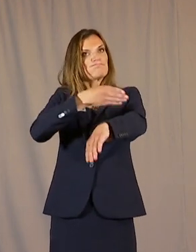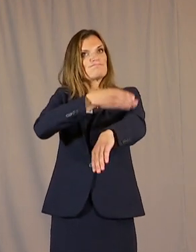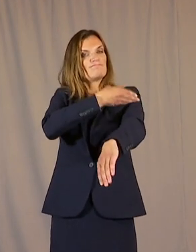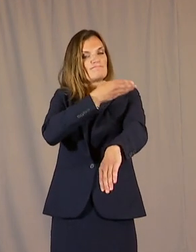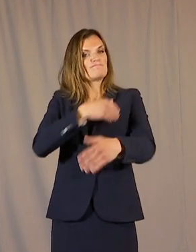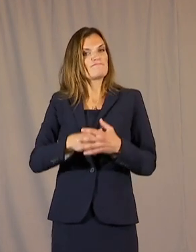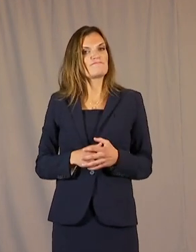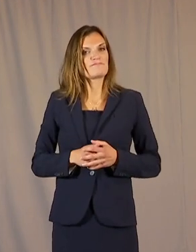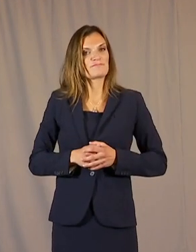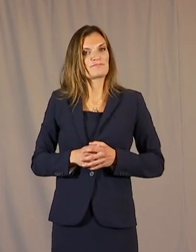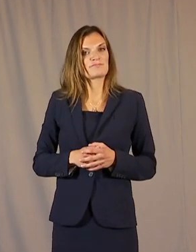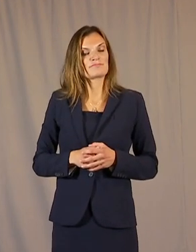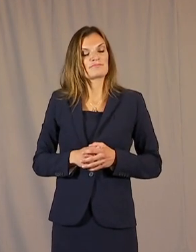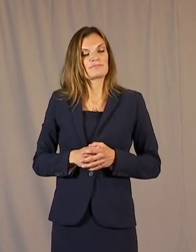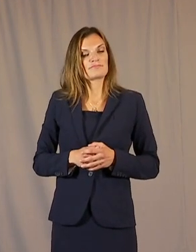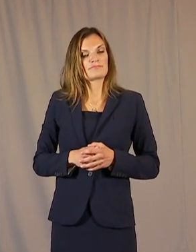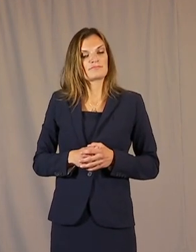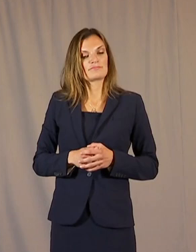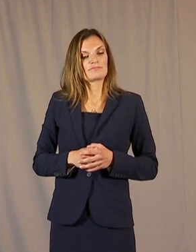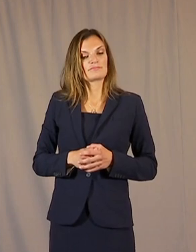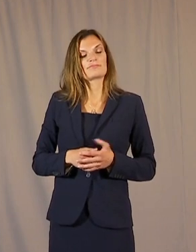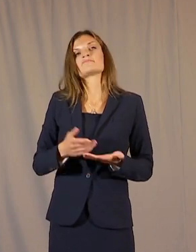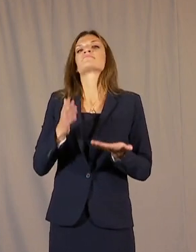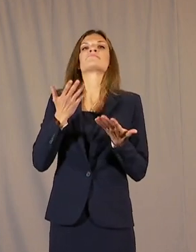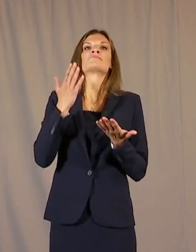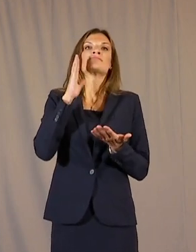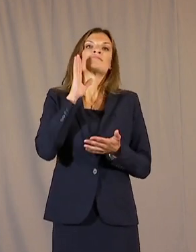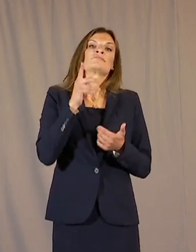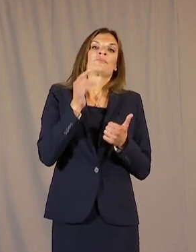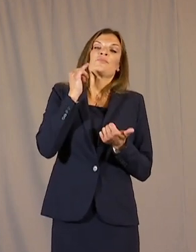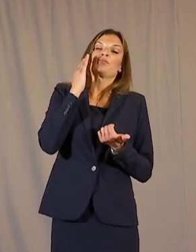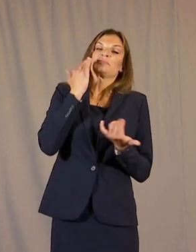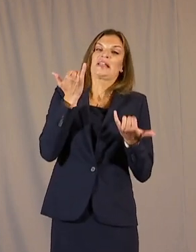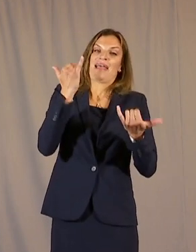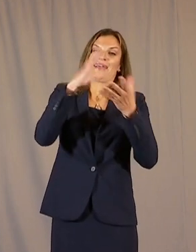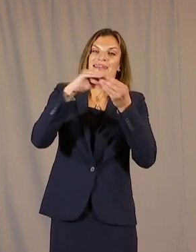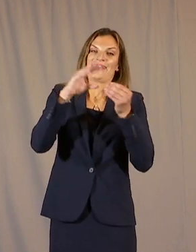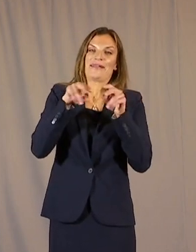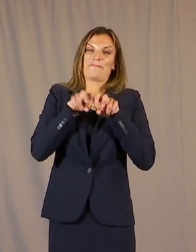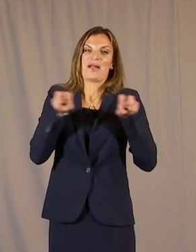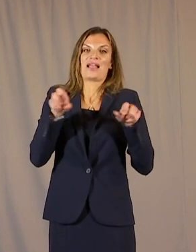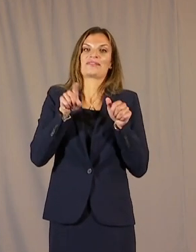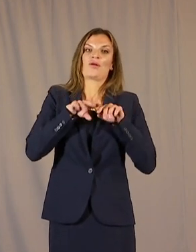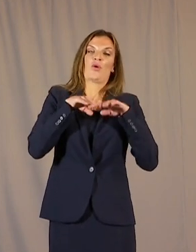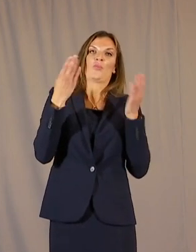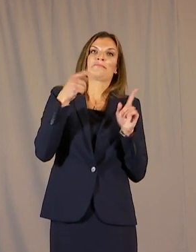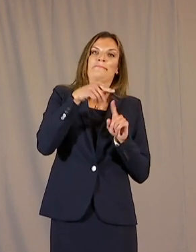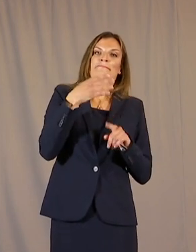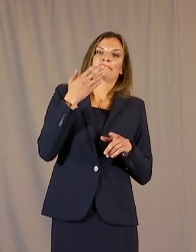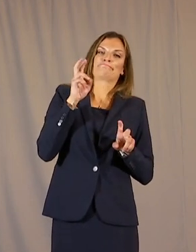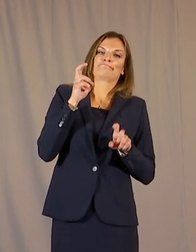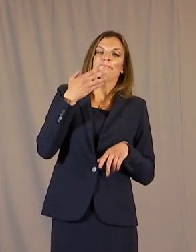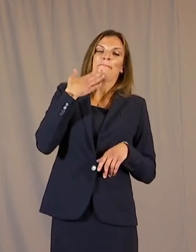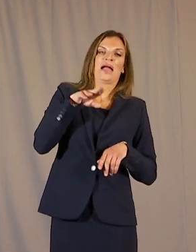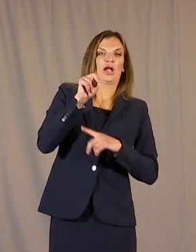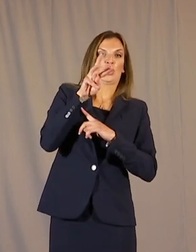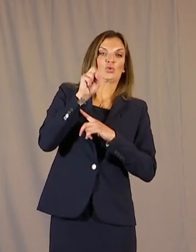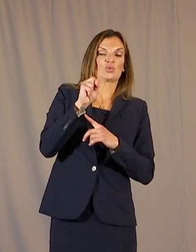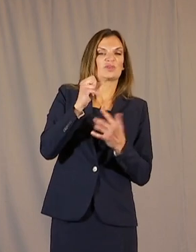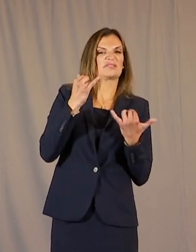you say, okay, what do you want first, the bad or the good news? We'll start with the bad news, which is, what do we still have to do